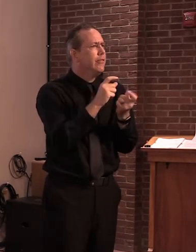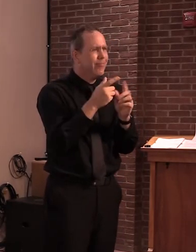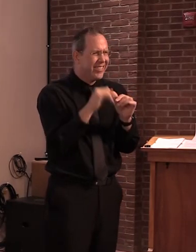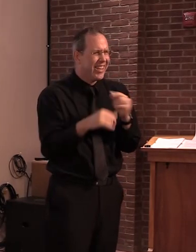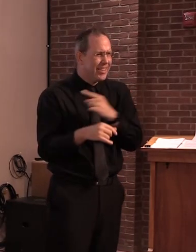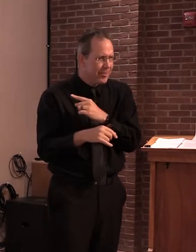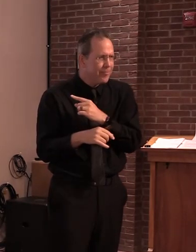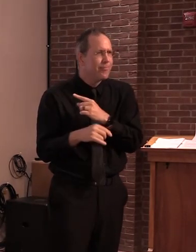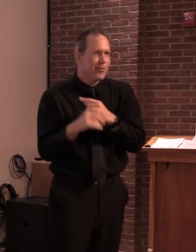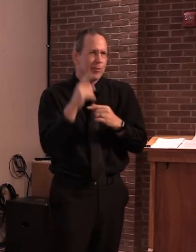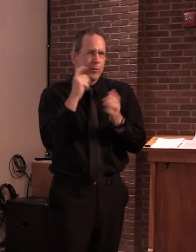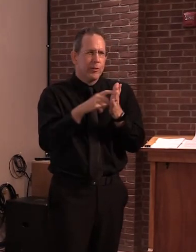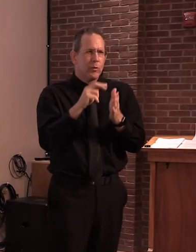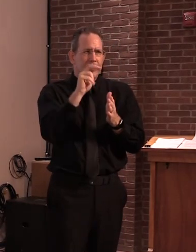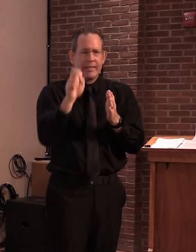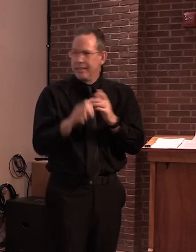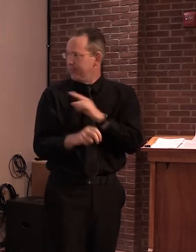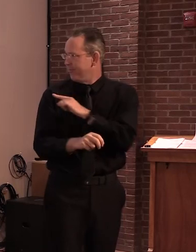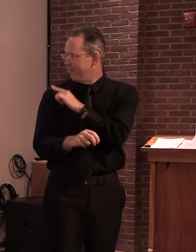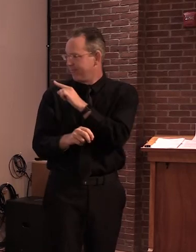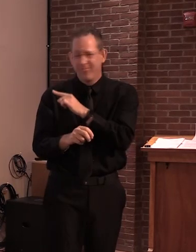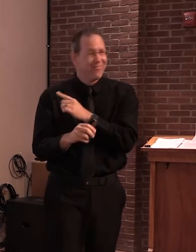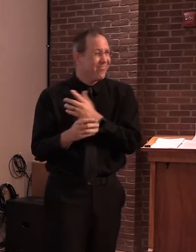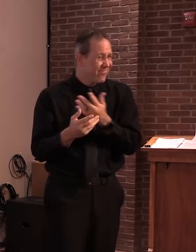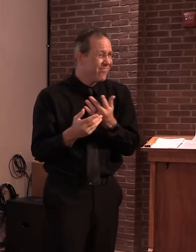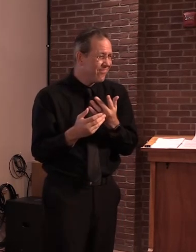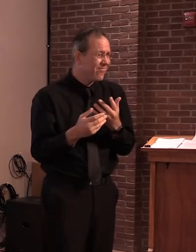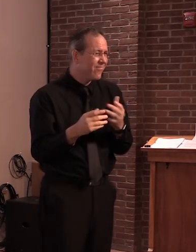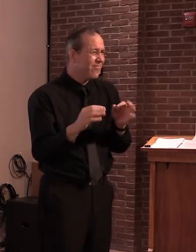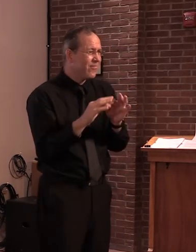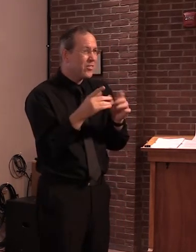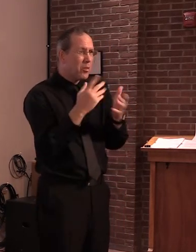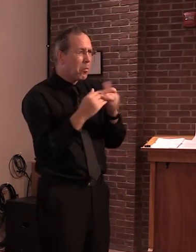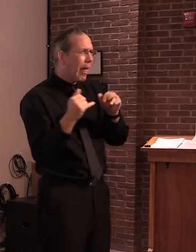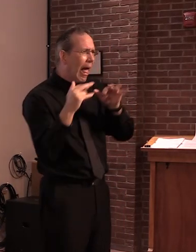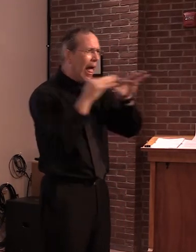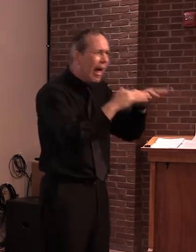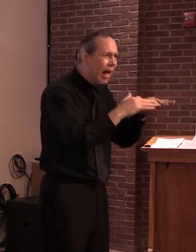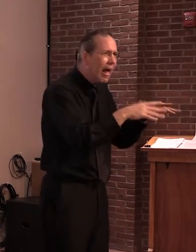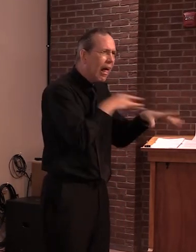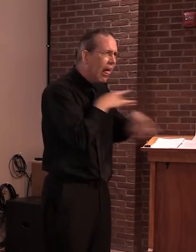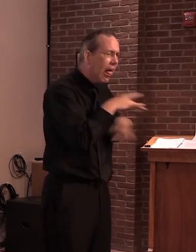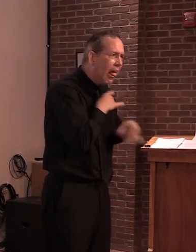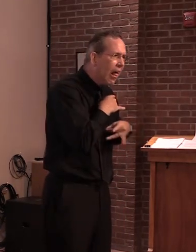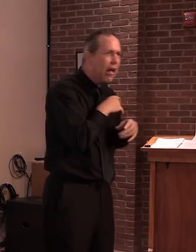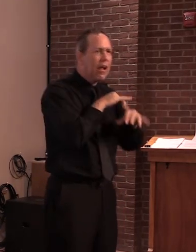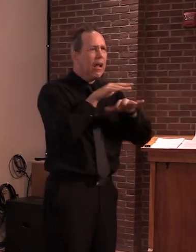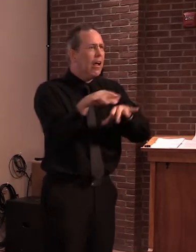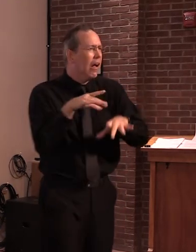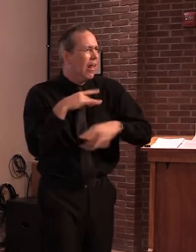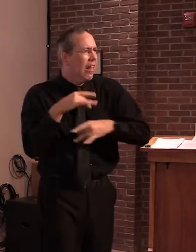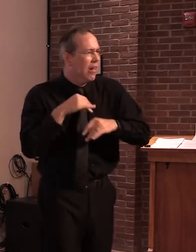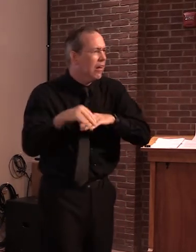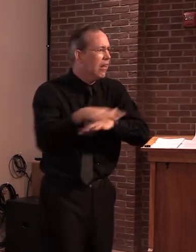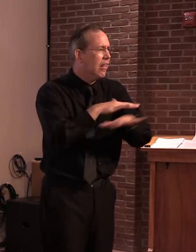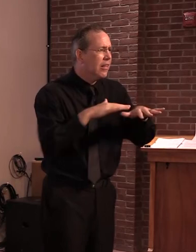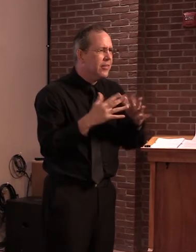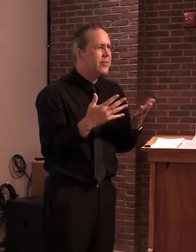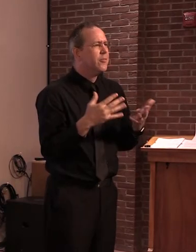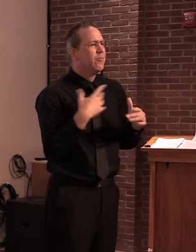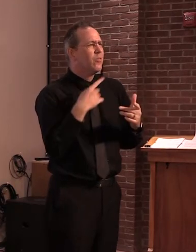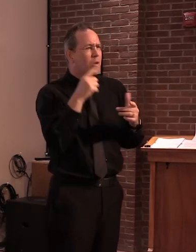also noticed that summertime vacation destinations along the East Coast, such as the Jersey Shore, the Hamptons, the coastline